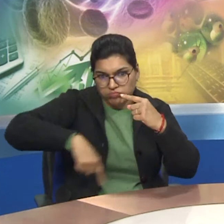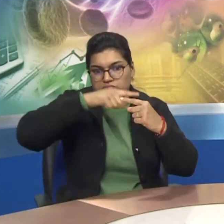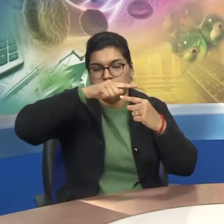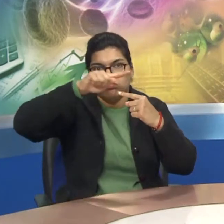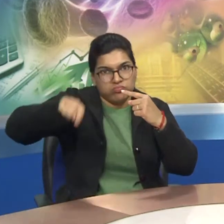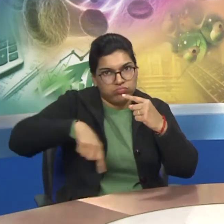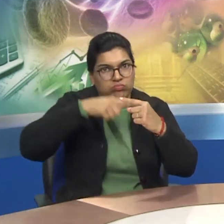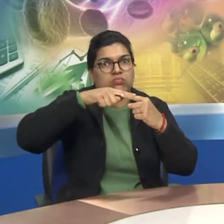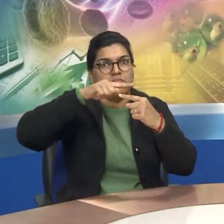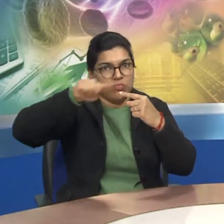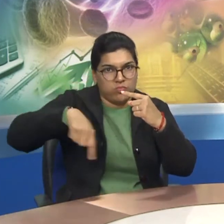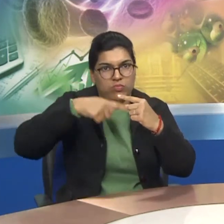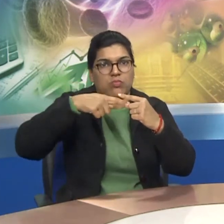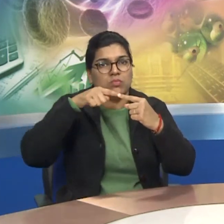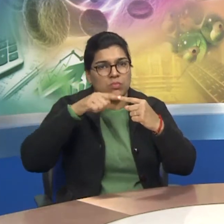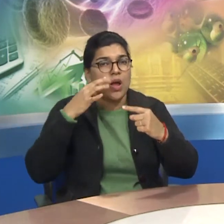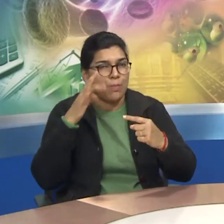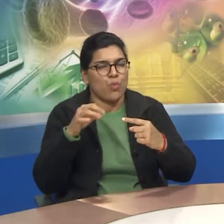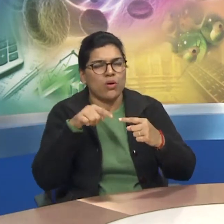Use recycled products,